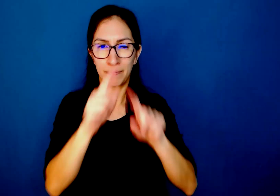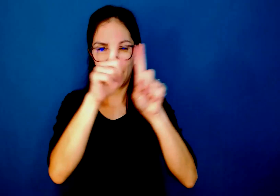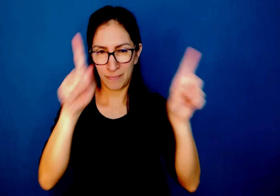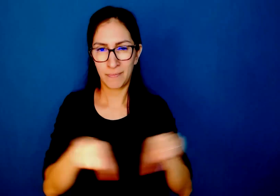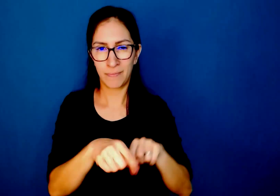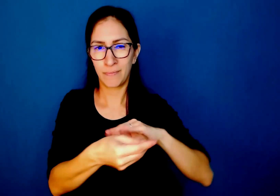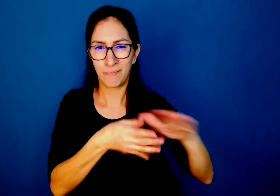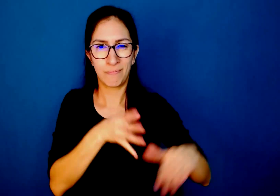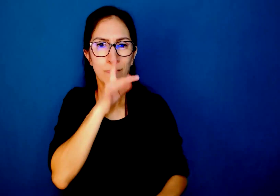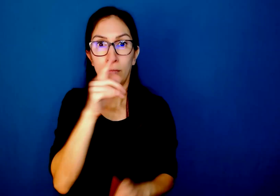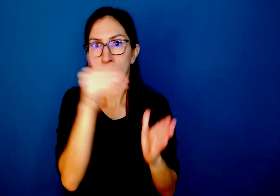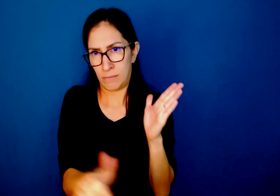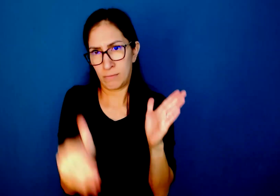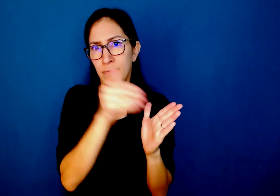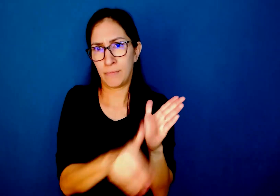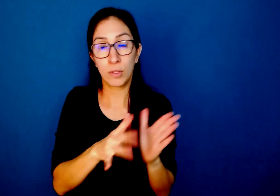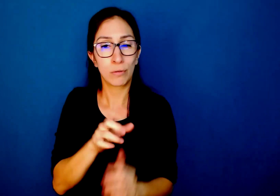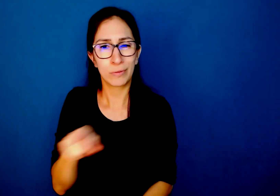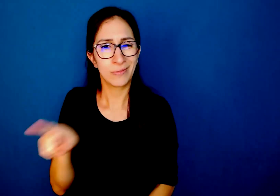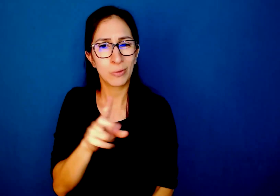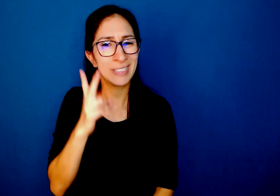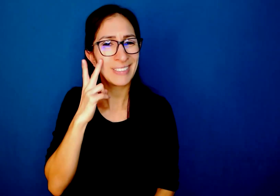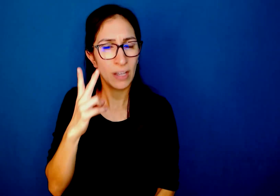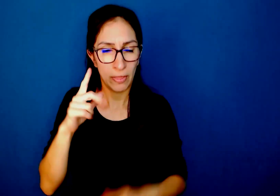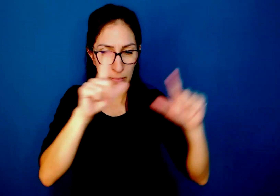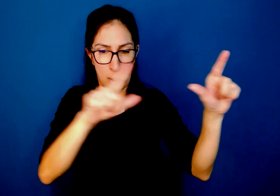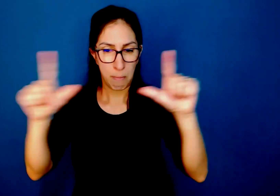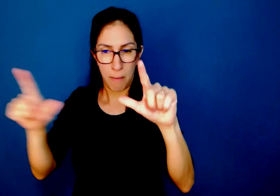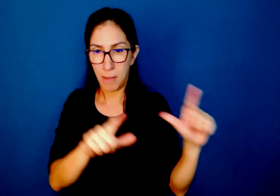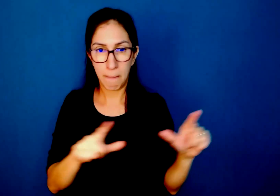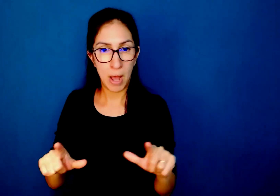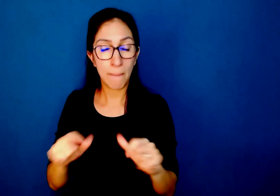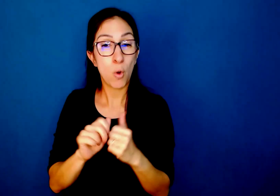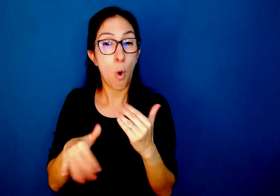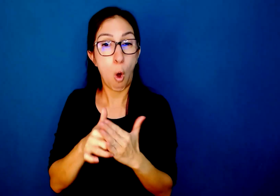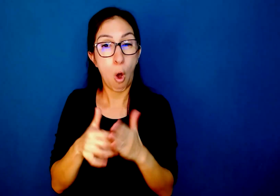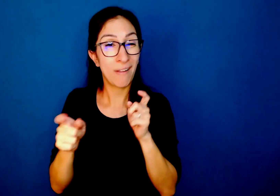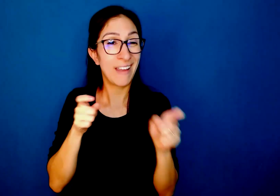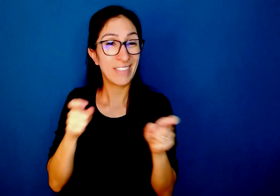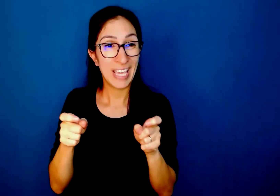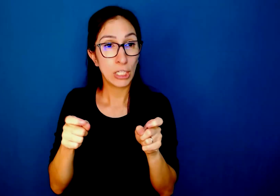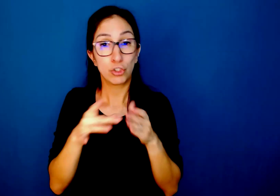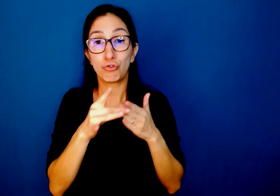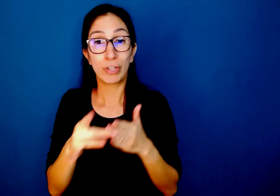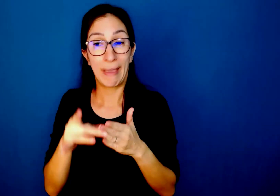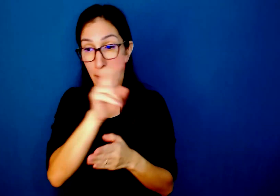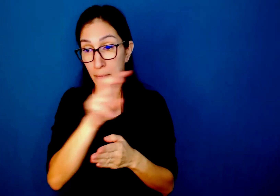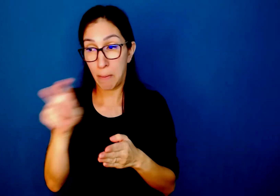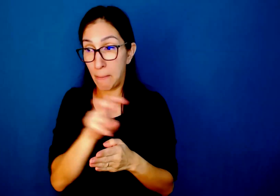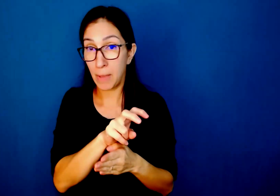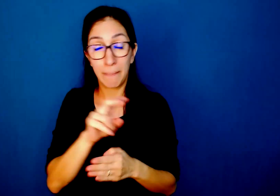as you can see, all of these sort of navigation related landmarks have navigation in the